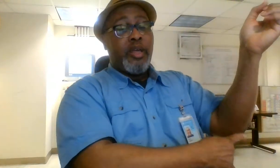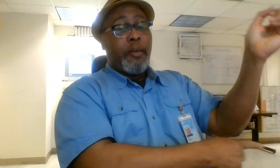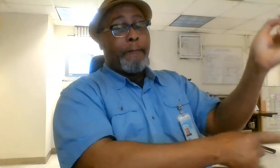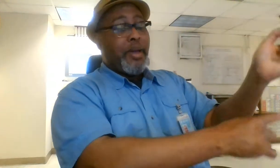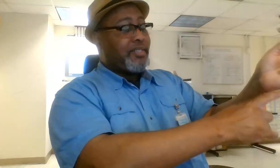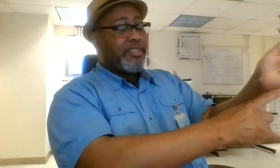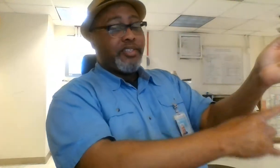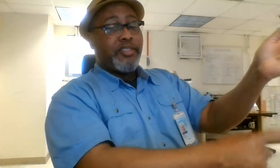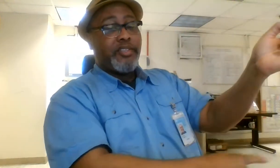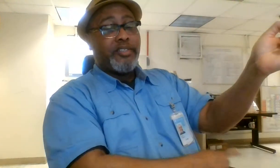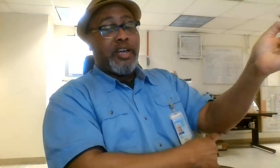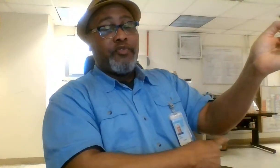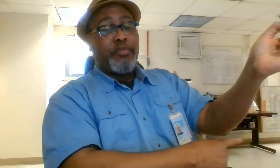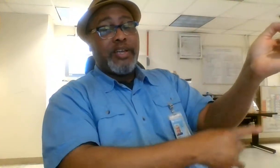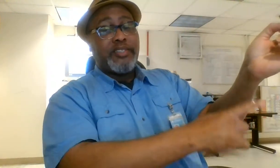Basket. Sign for basket.